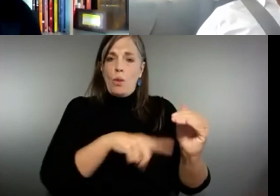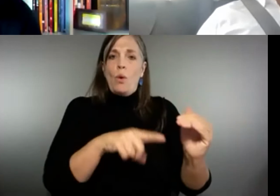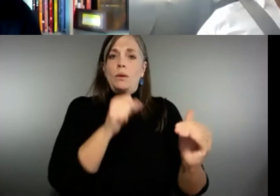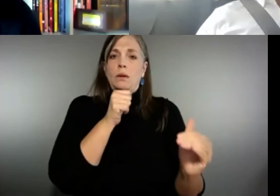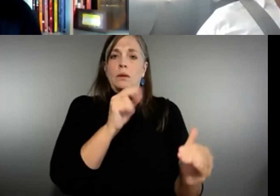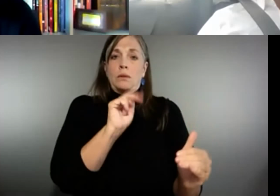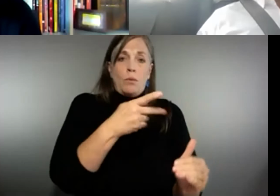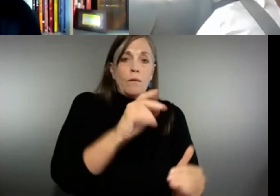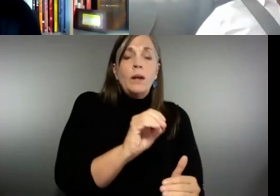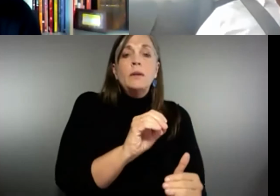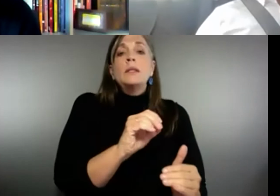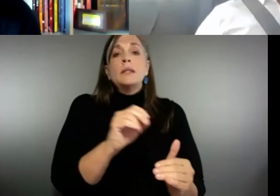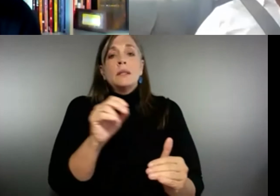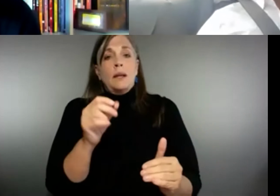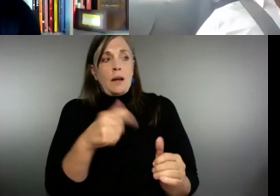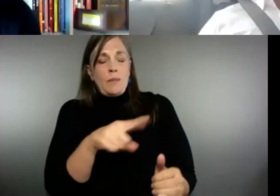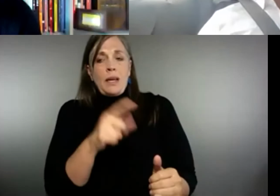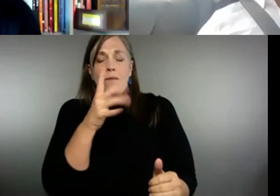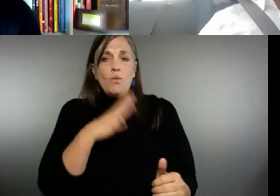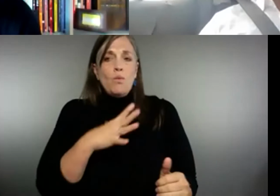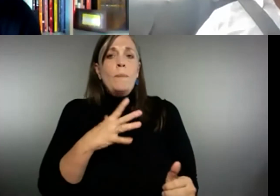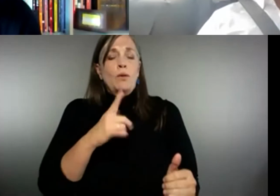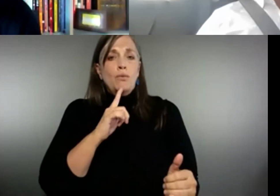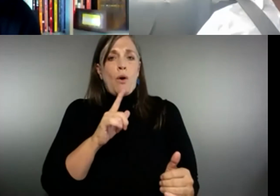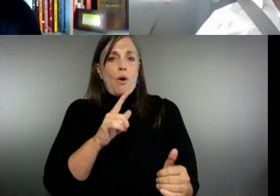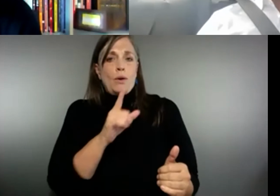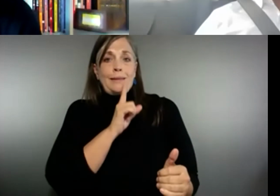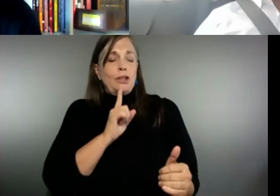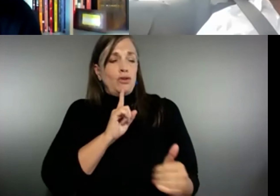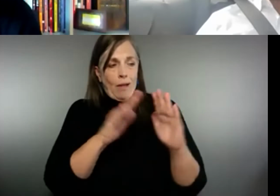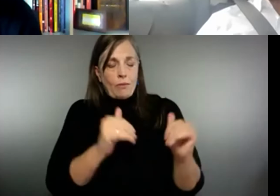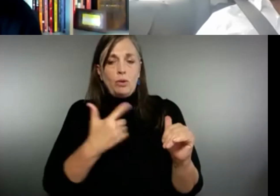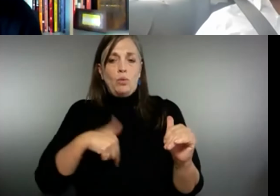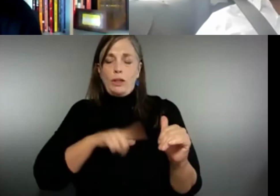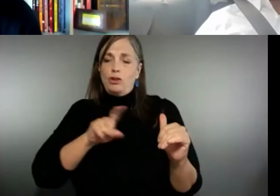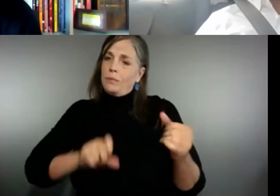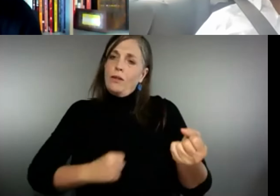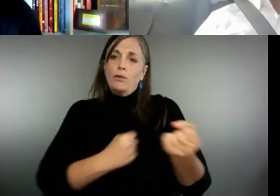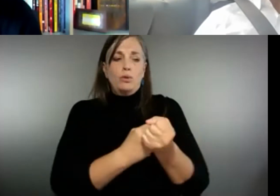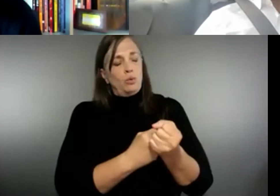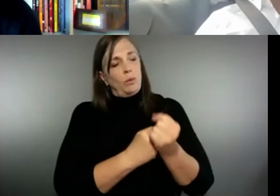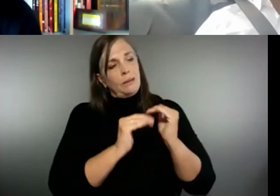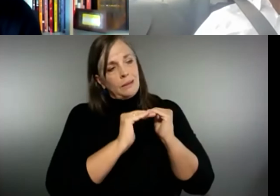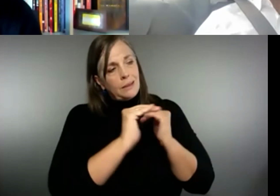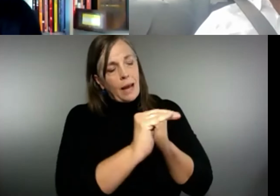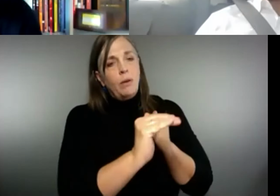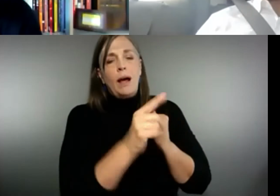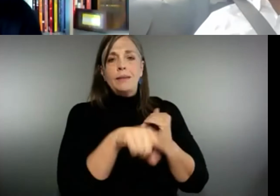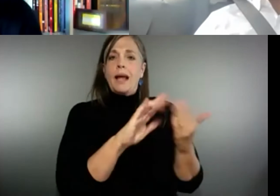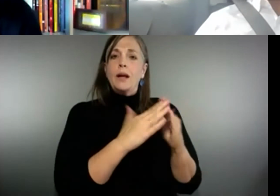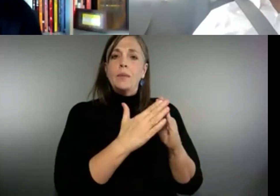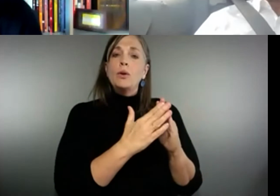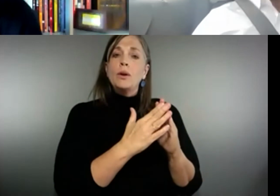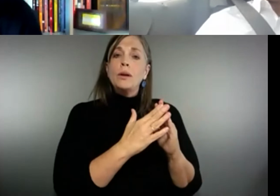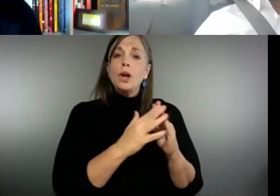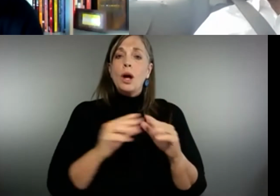single households so we should be there to ensure that we stabilize their their community because her people her people and that vicarious trauma